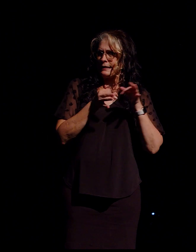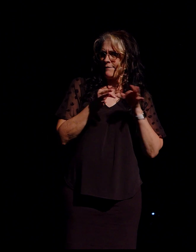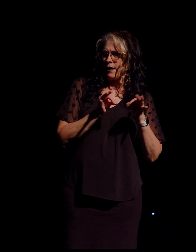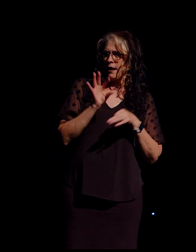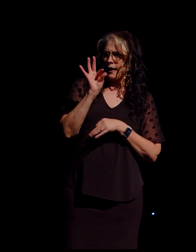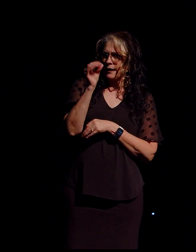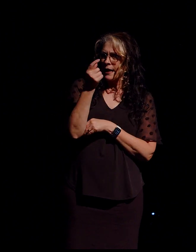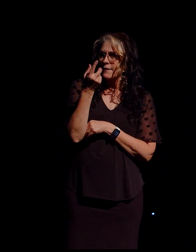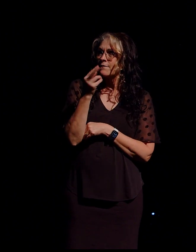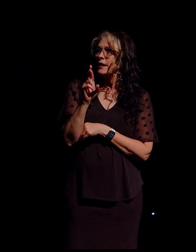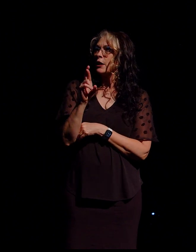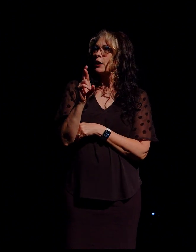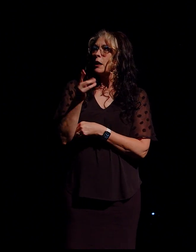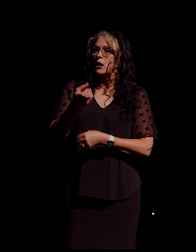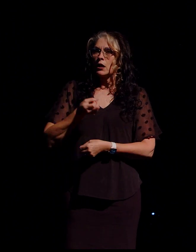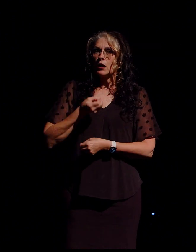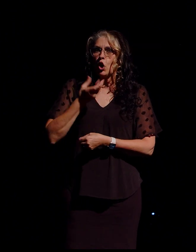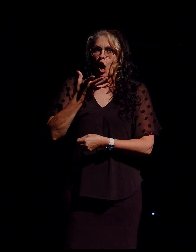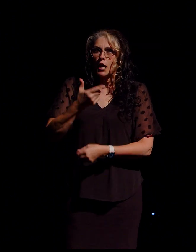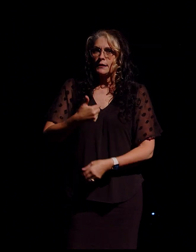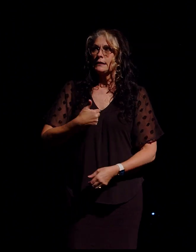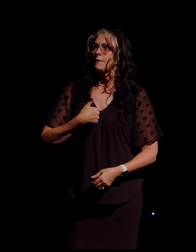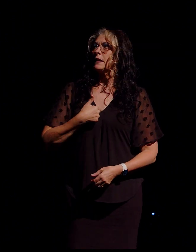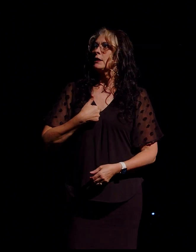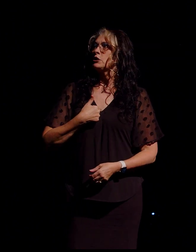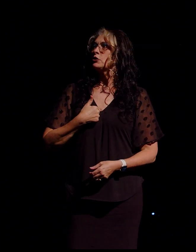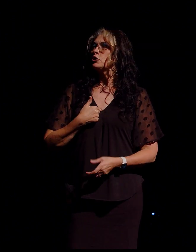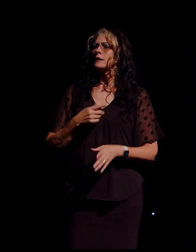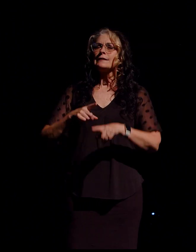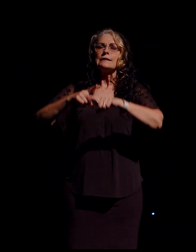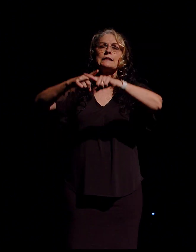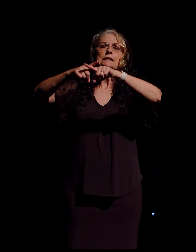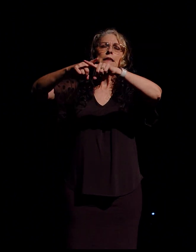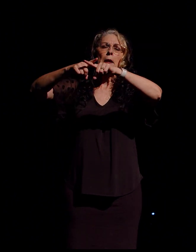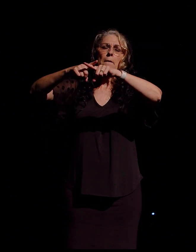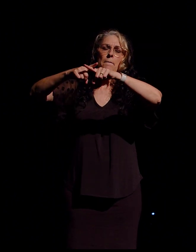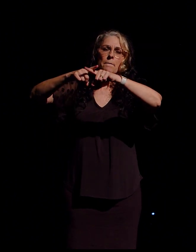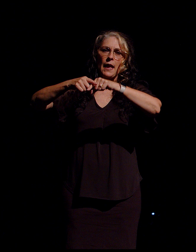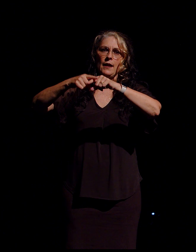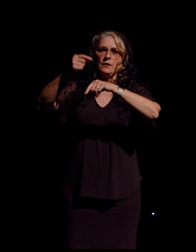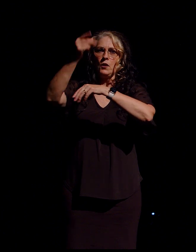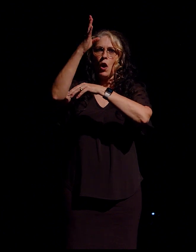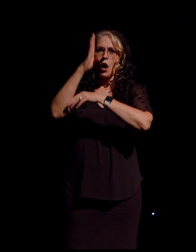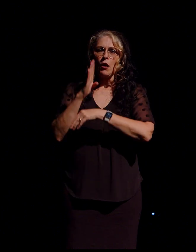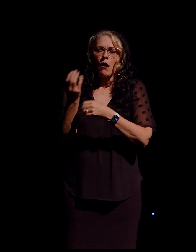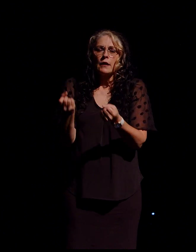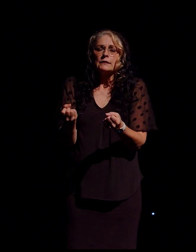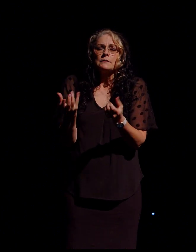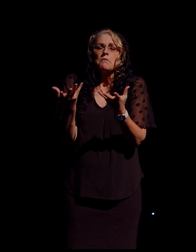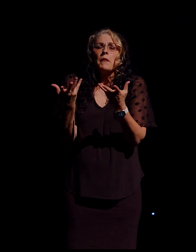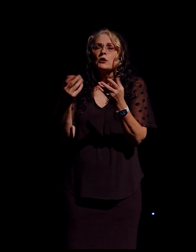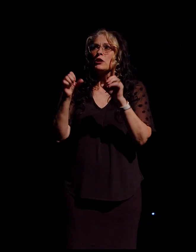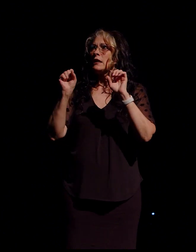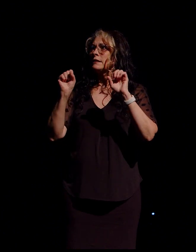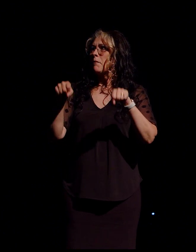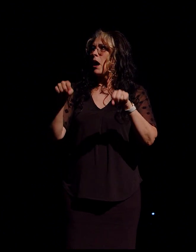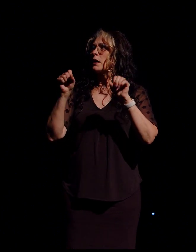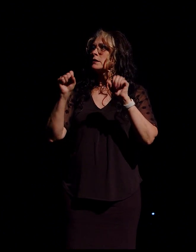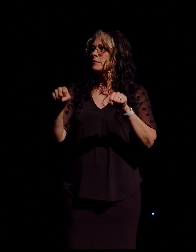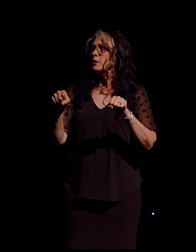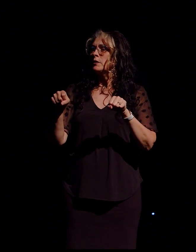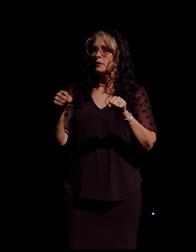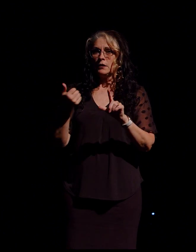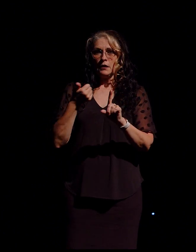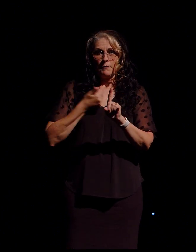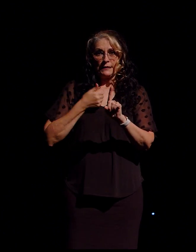you causes me to just depend on God as much as I possibly can, get